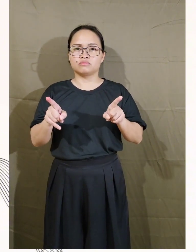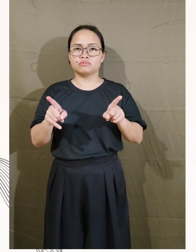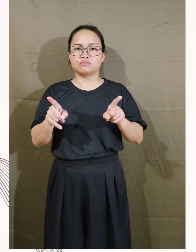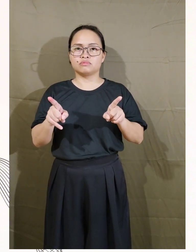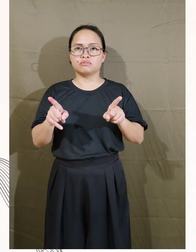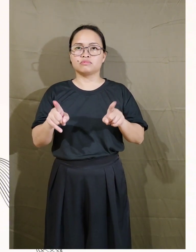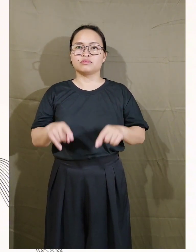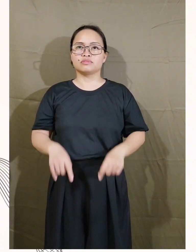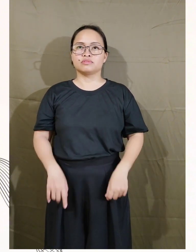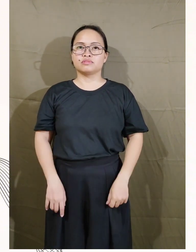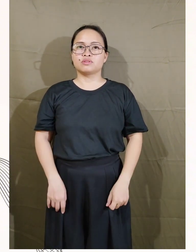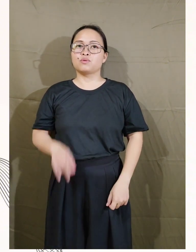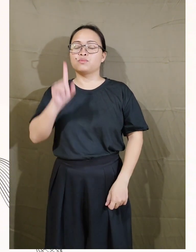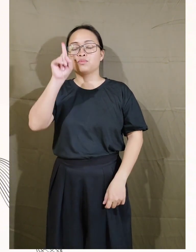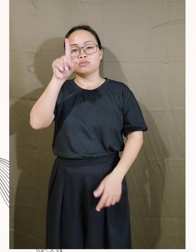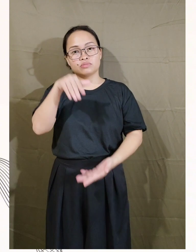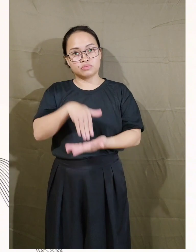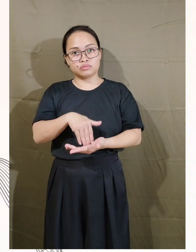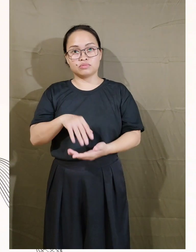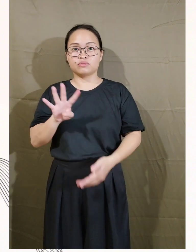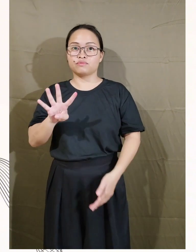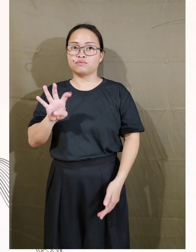two numbers is